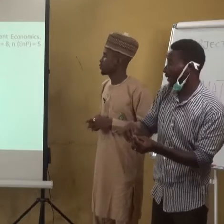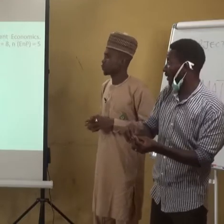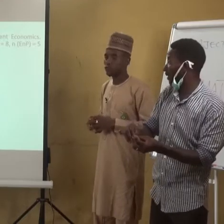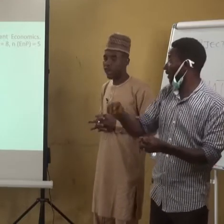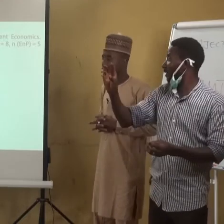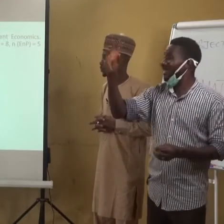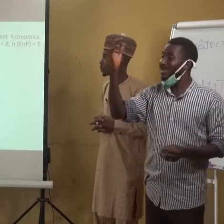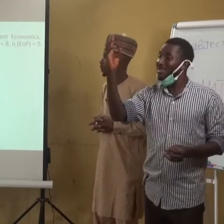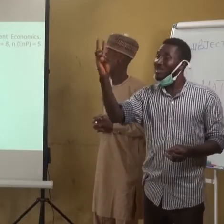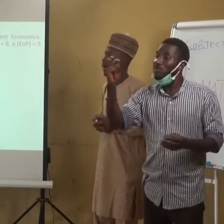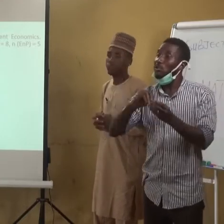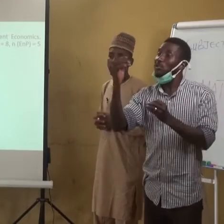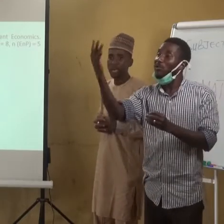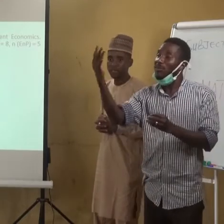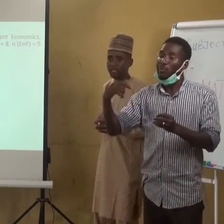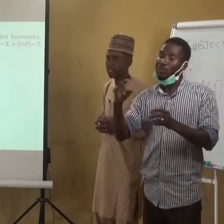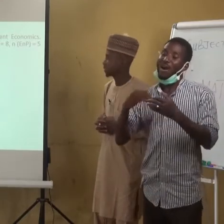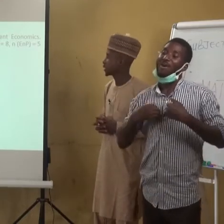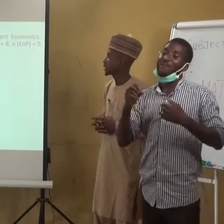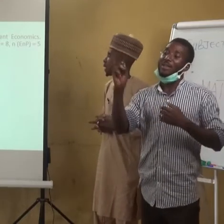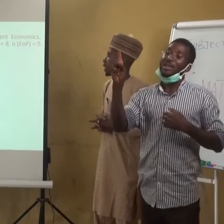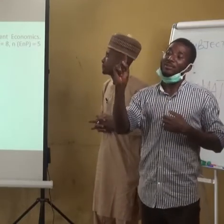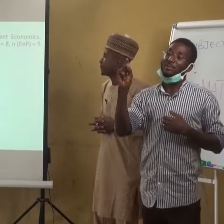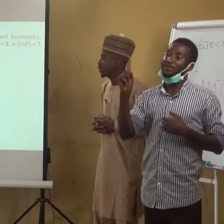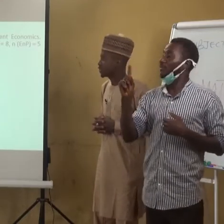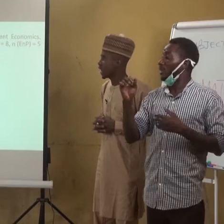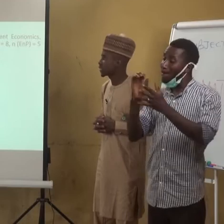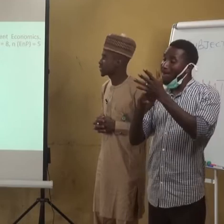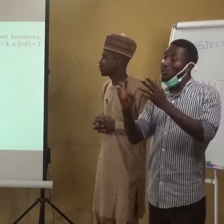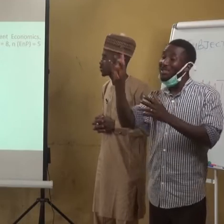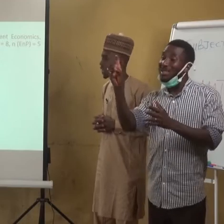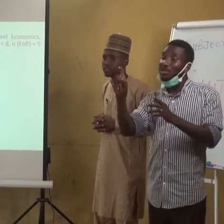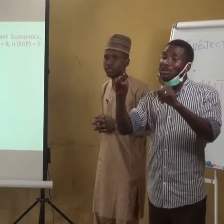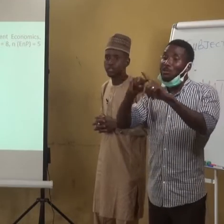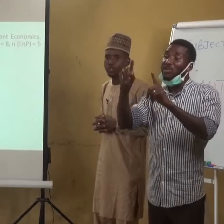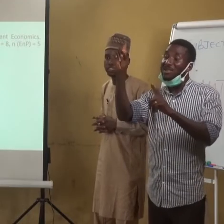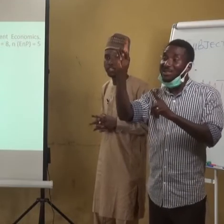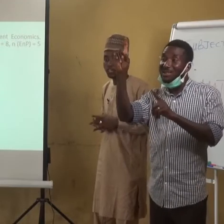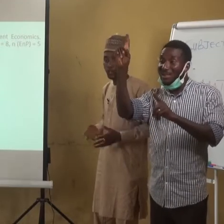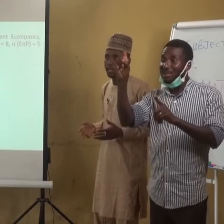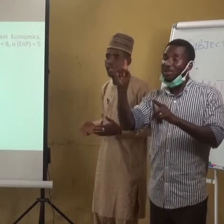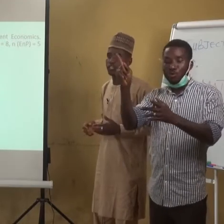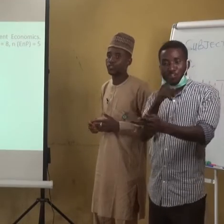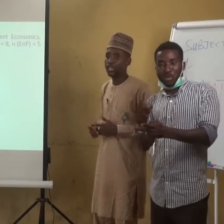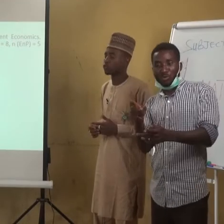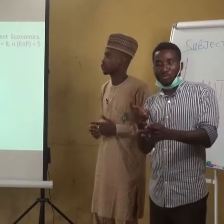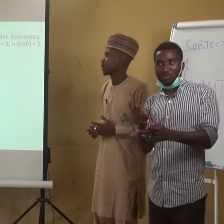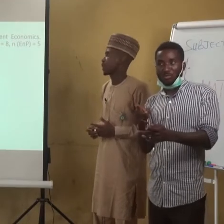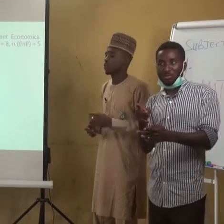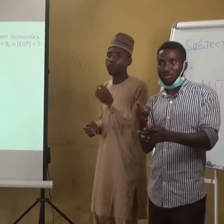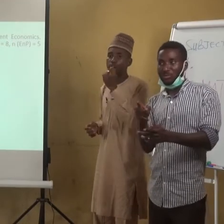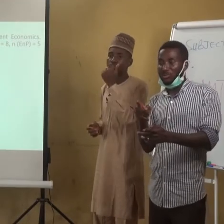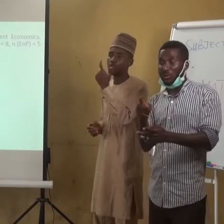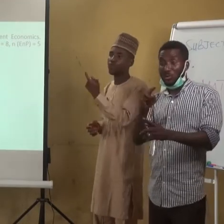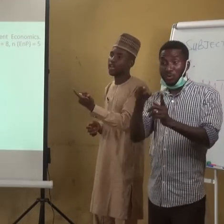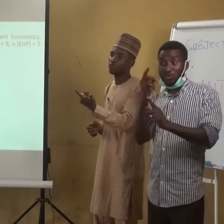6 plus 5, you have 11. Minus X plus X, it will cancel each other. Learners should take note.